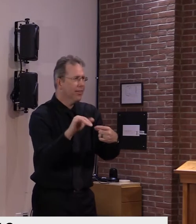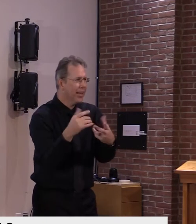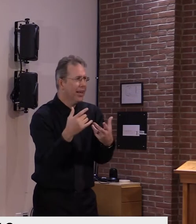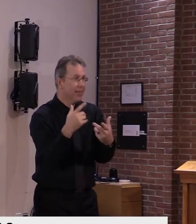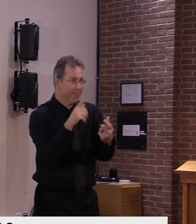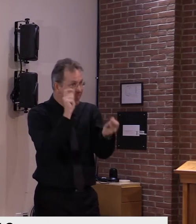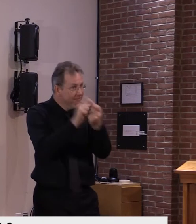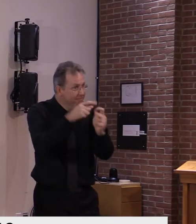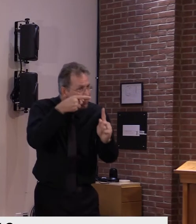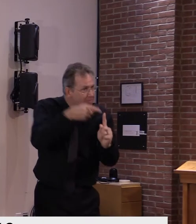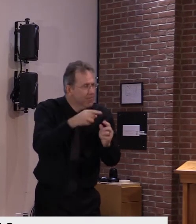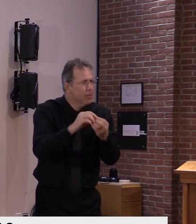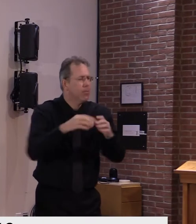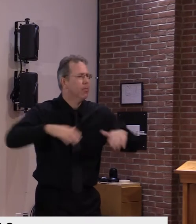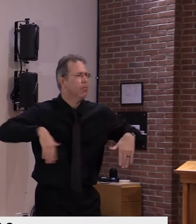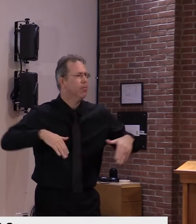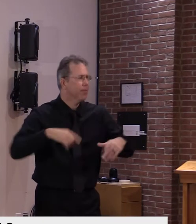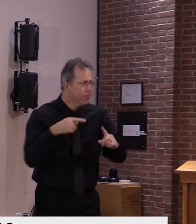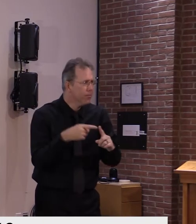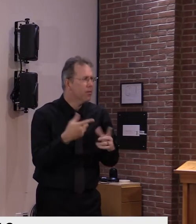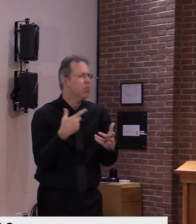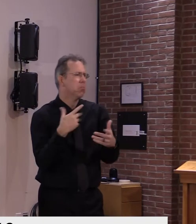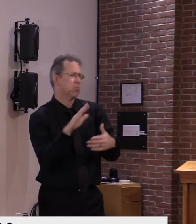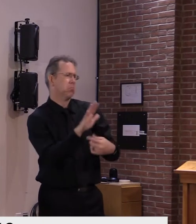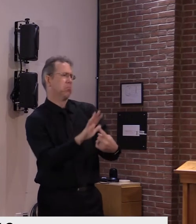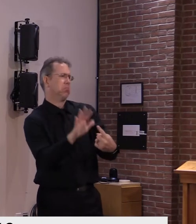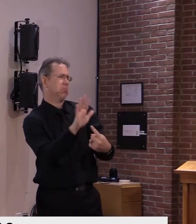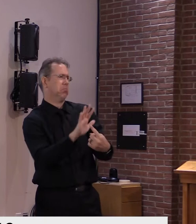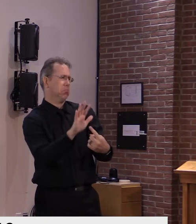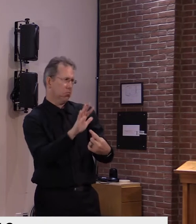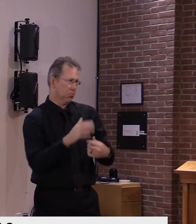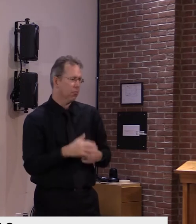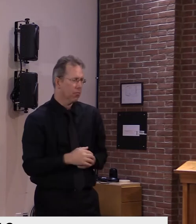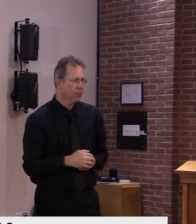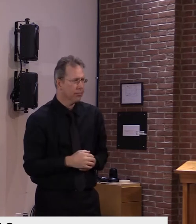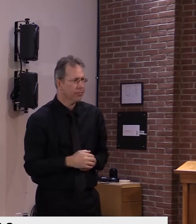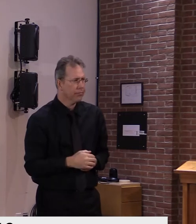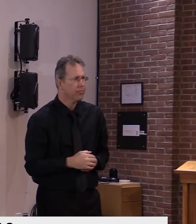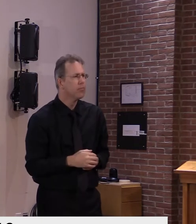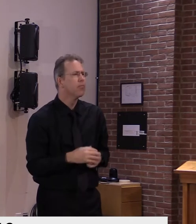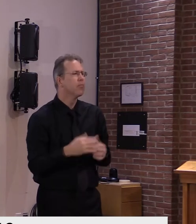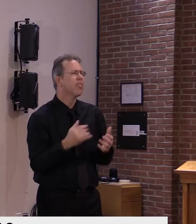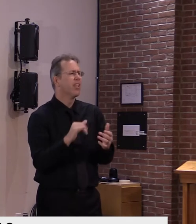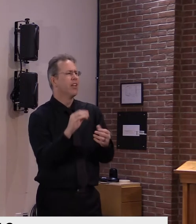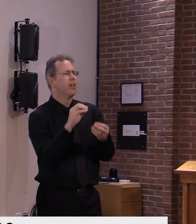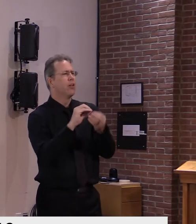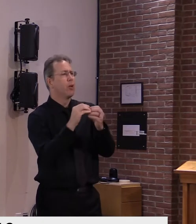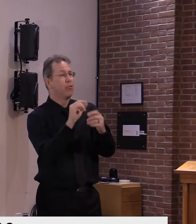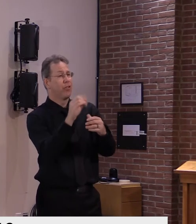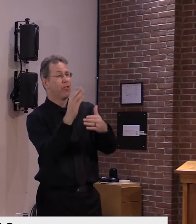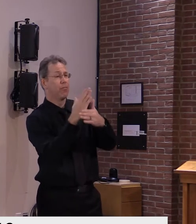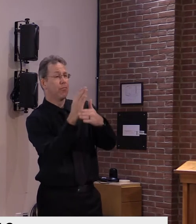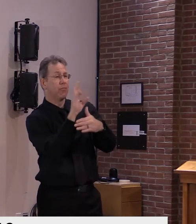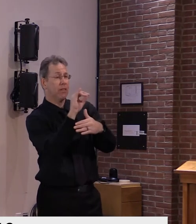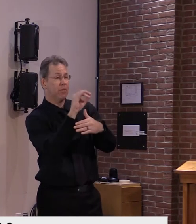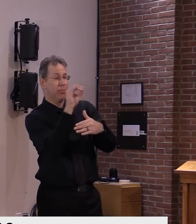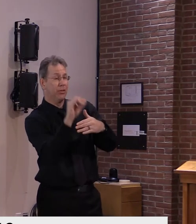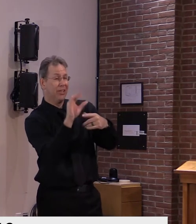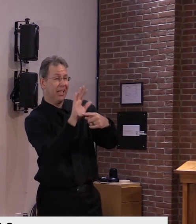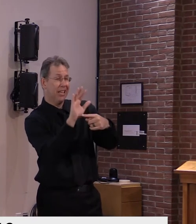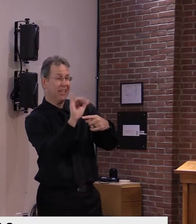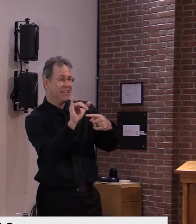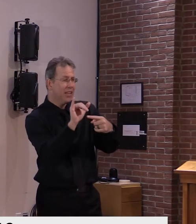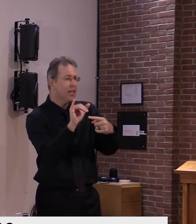but based on what I told you earlier about the percent positivity rates in our testing, we know that there are not going to be large numbers